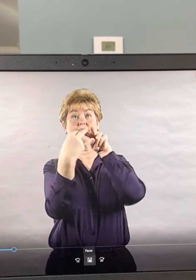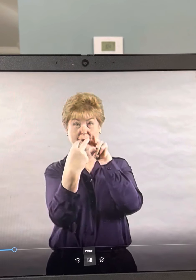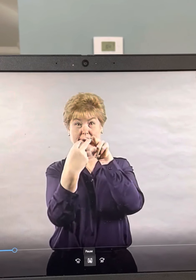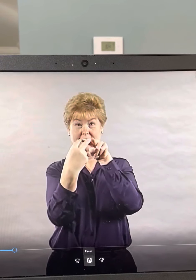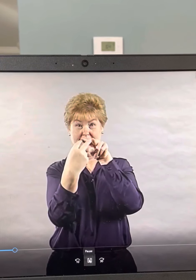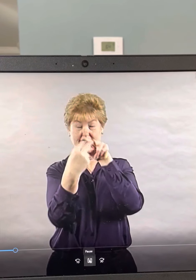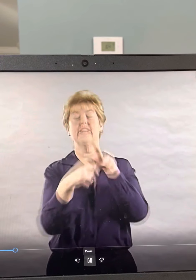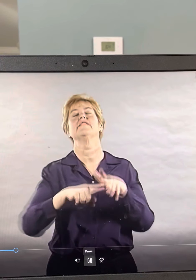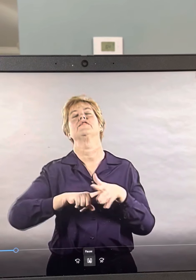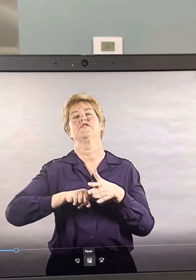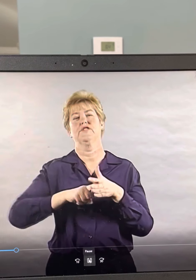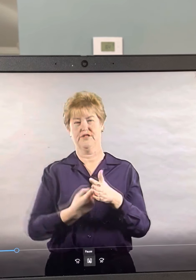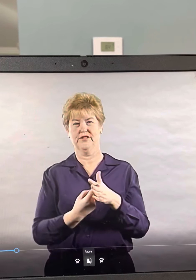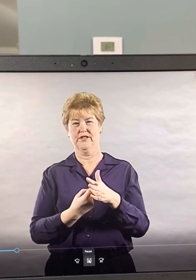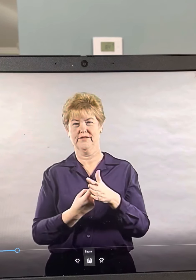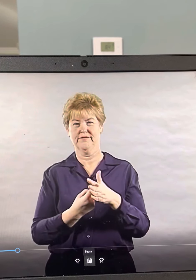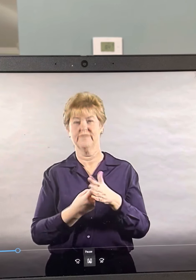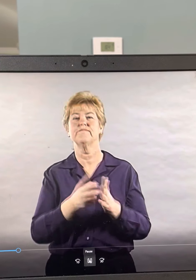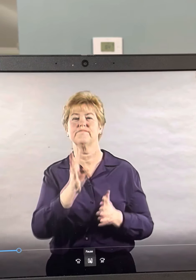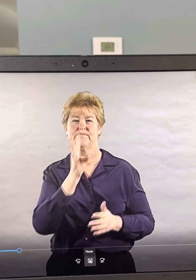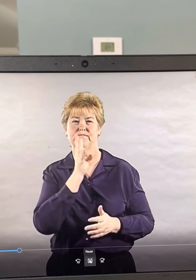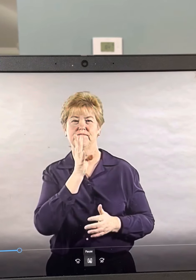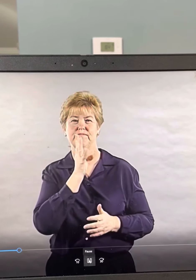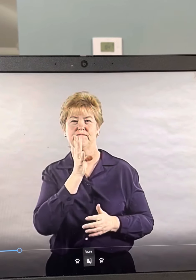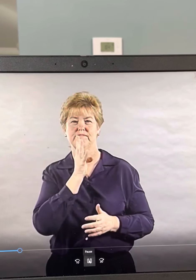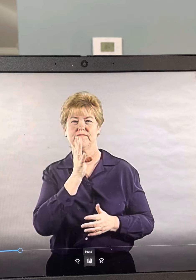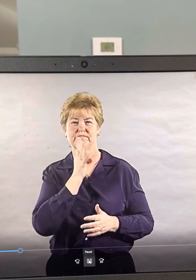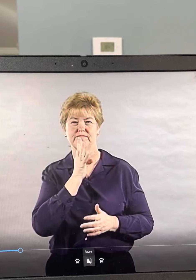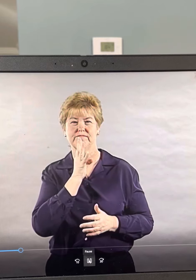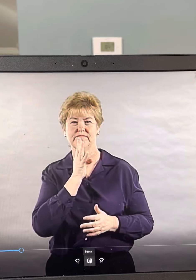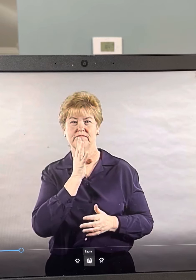get their attention by tapping on their desk or tapping on their shoulder.